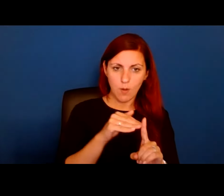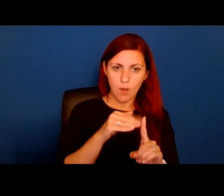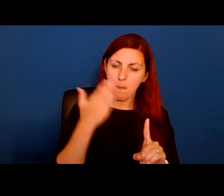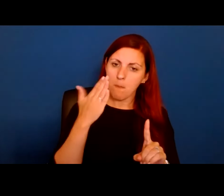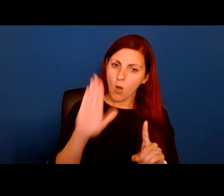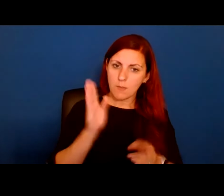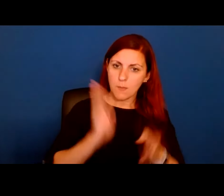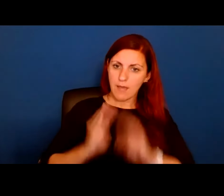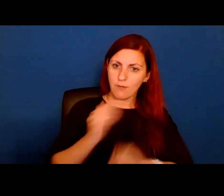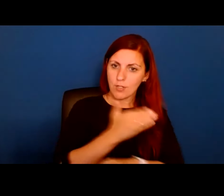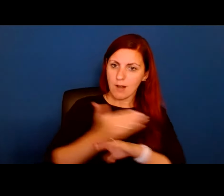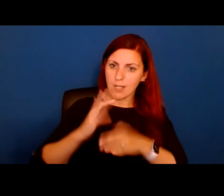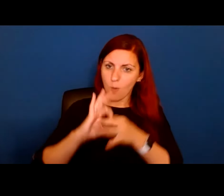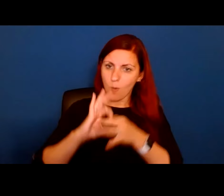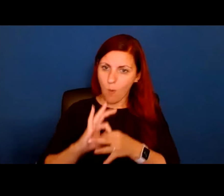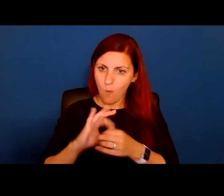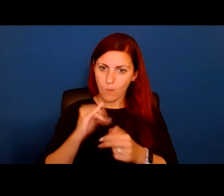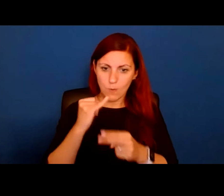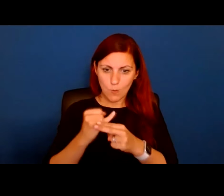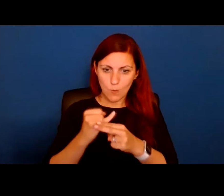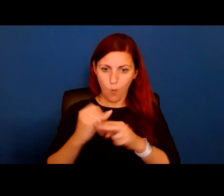schools and across our society.